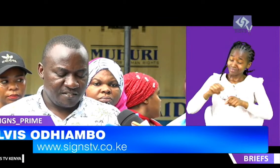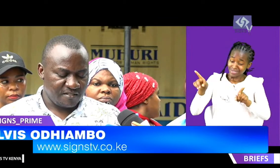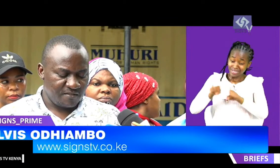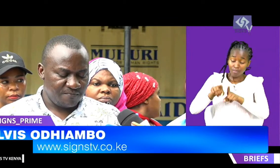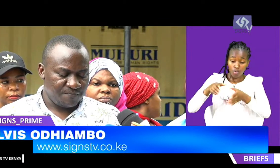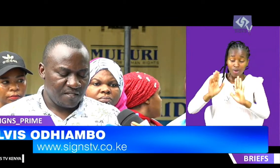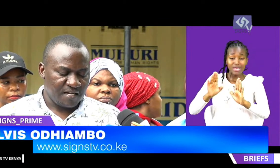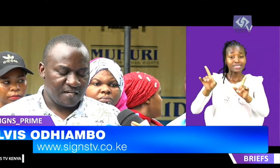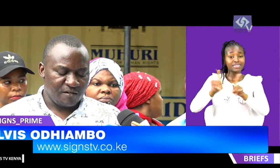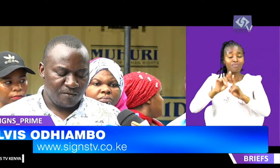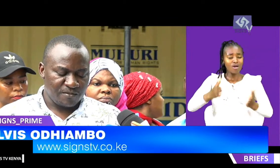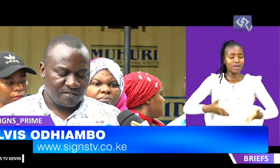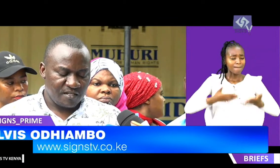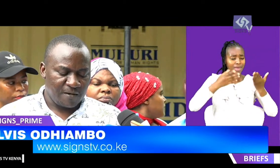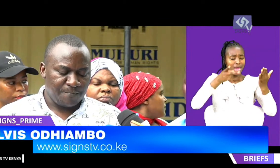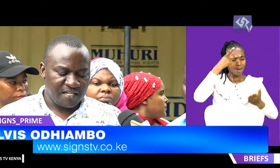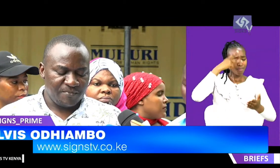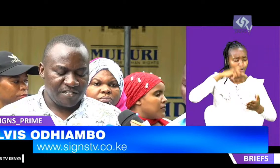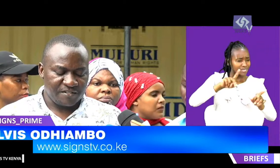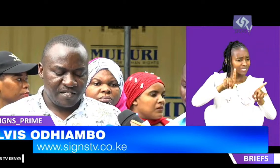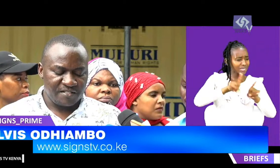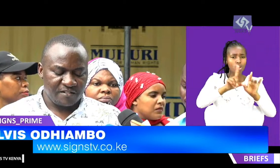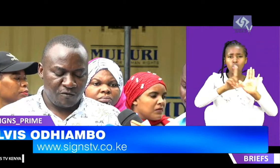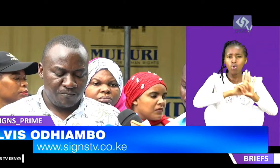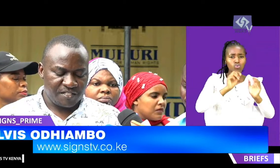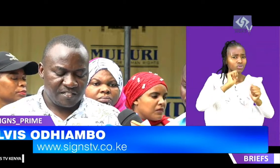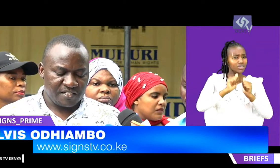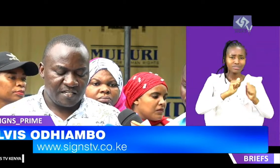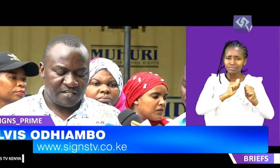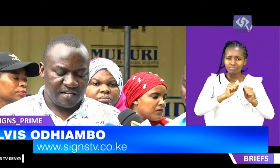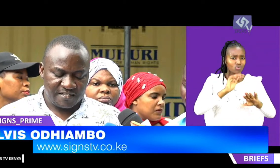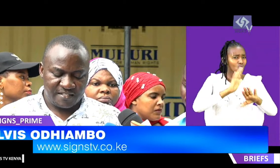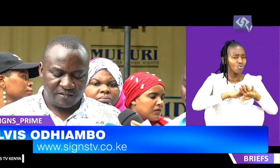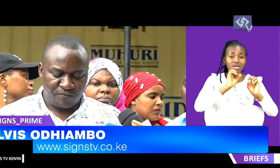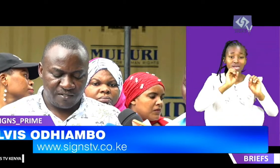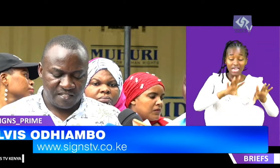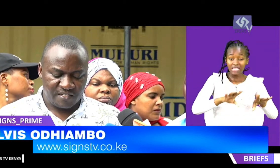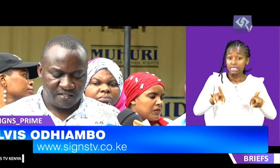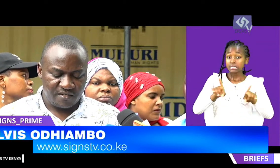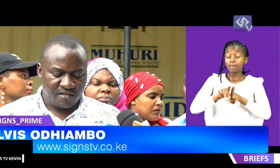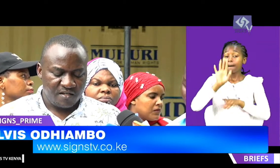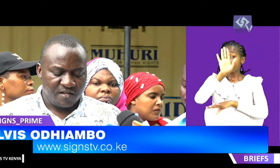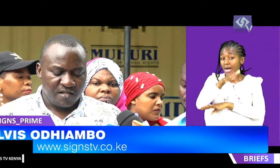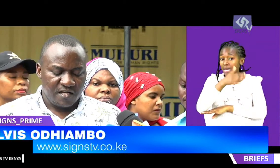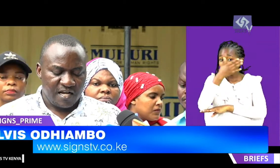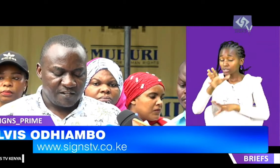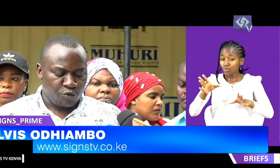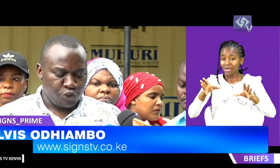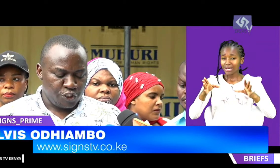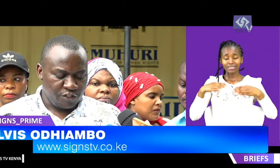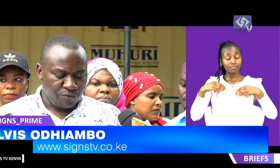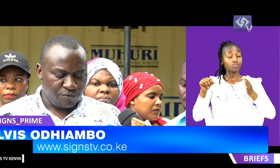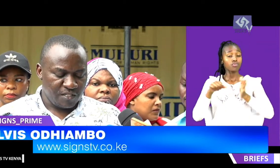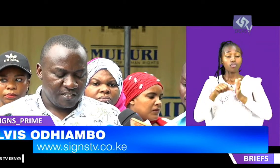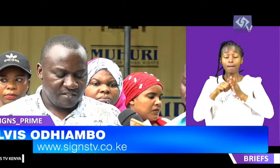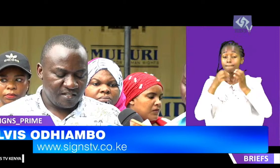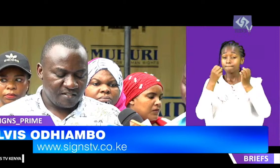policies and laws, and Parliament remains incompetent in enhancing oversight, and continue to legislate